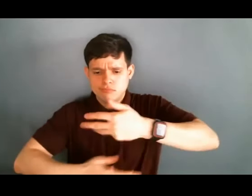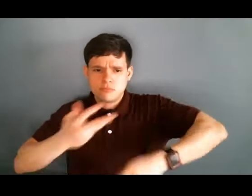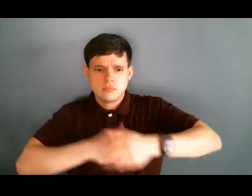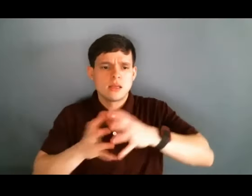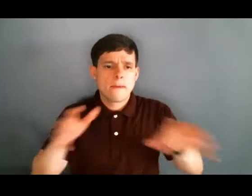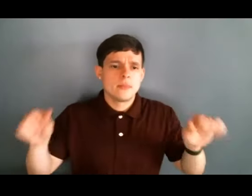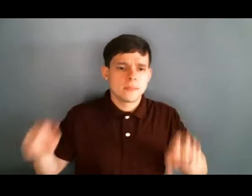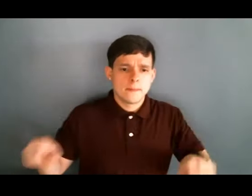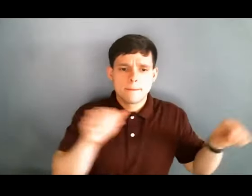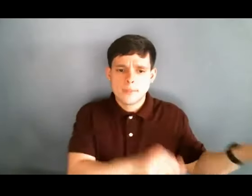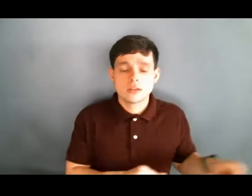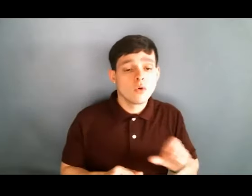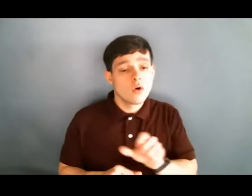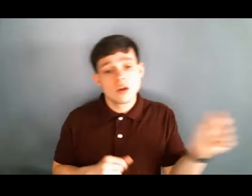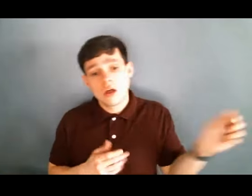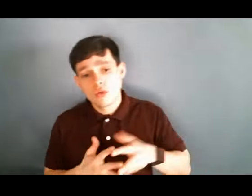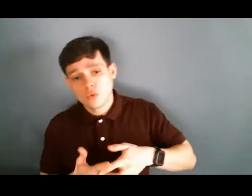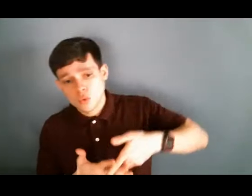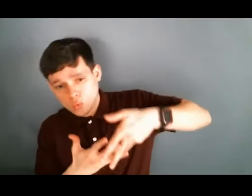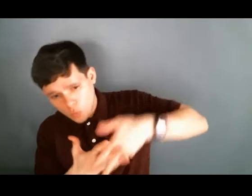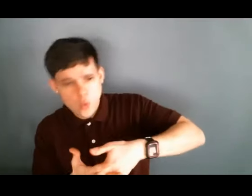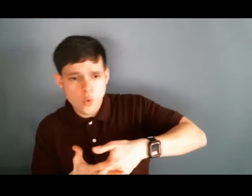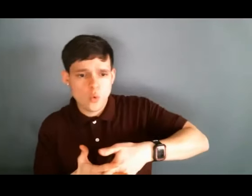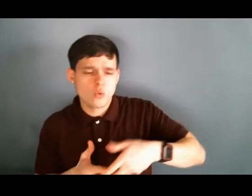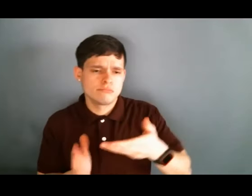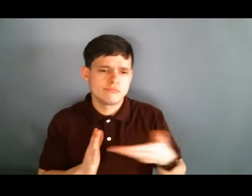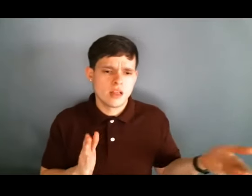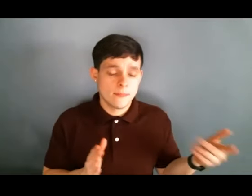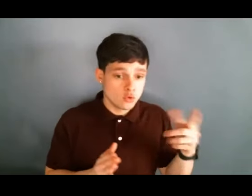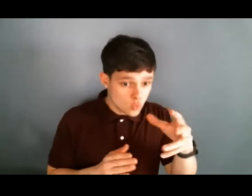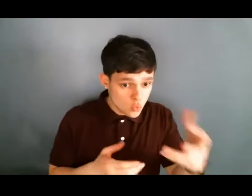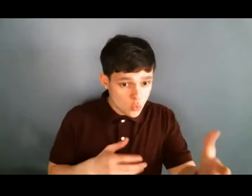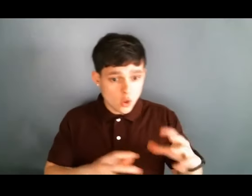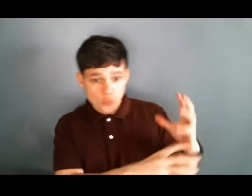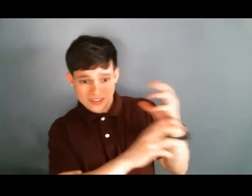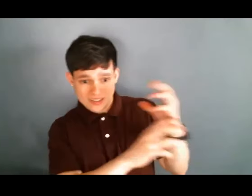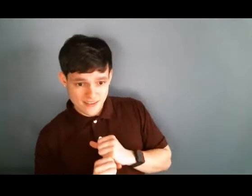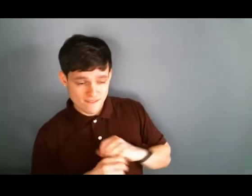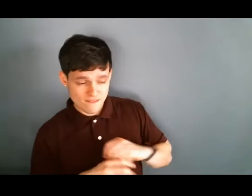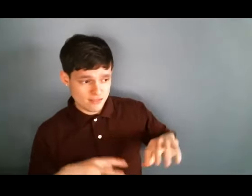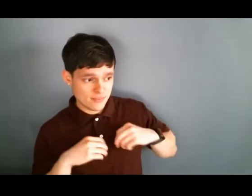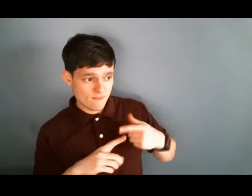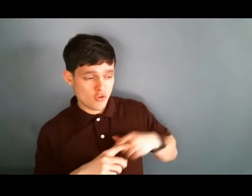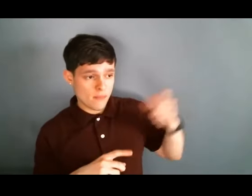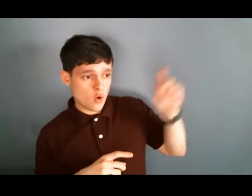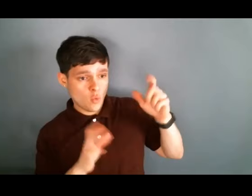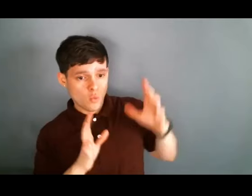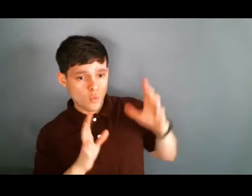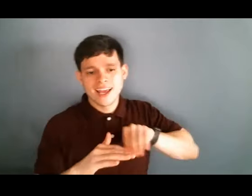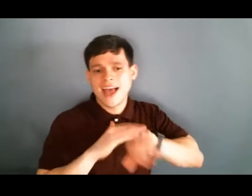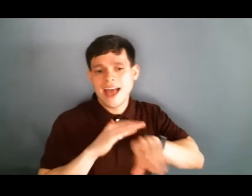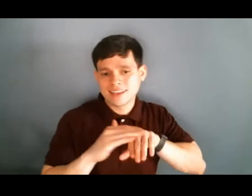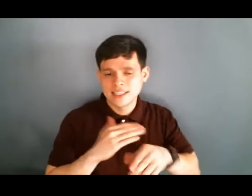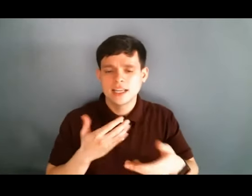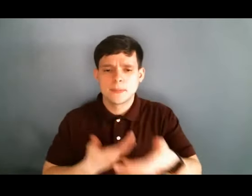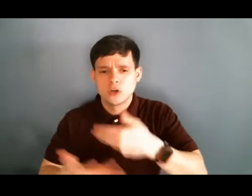possible. So another core element of what you receive as a Creative Capital awardee is access and participation to